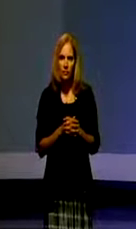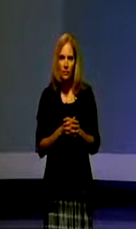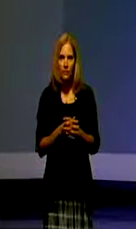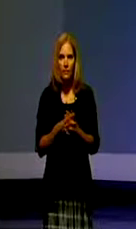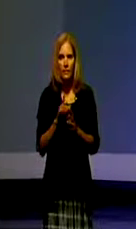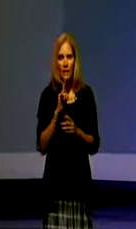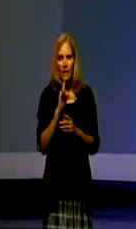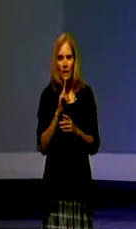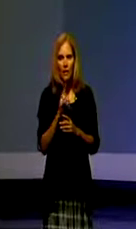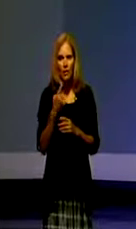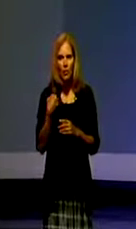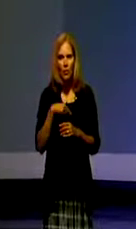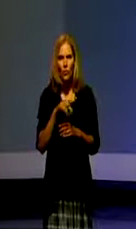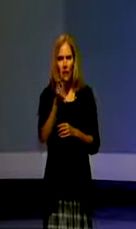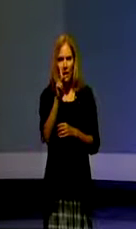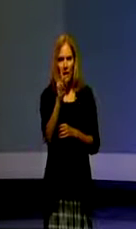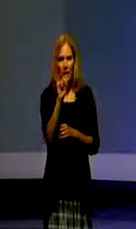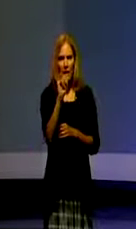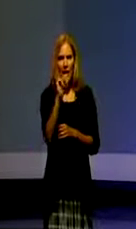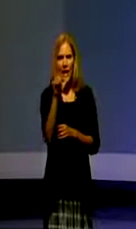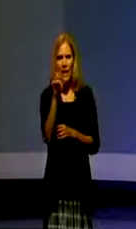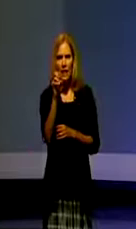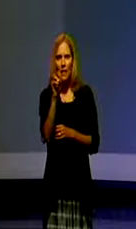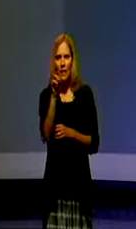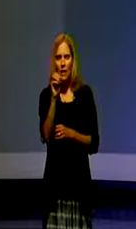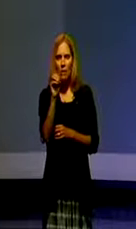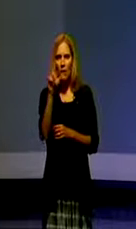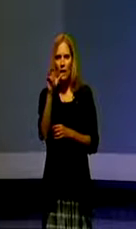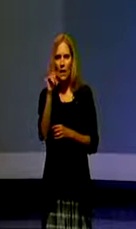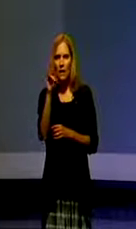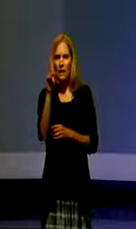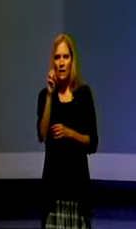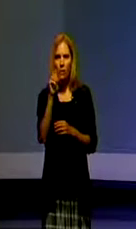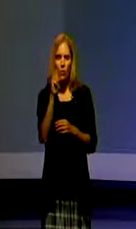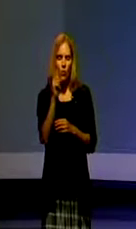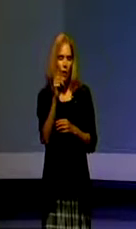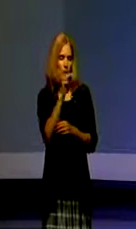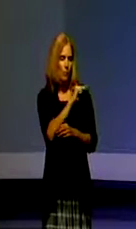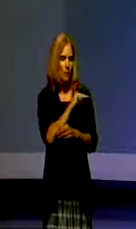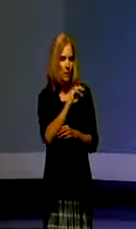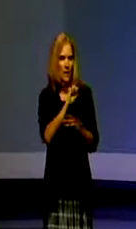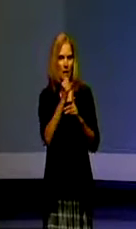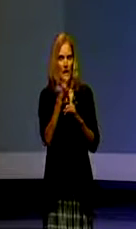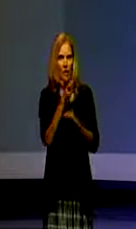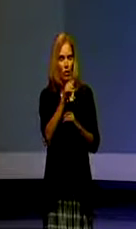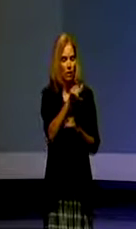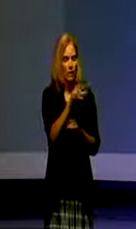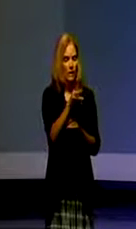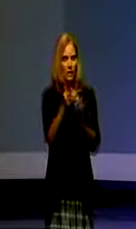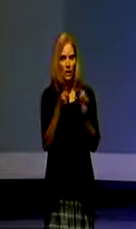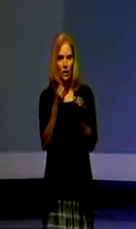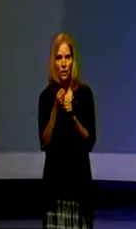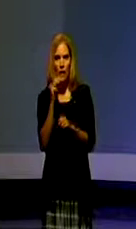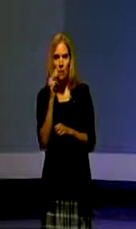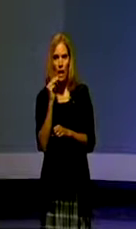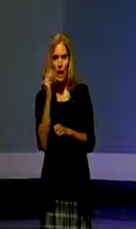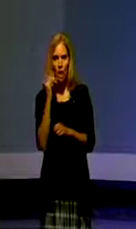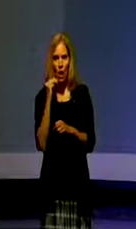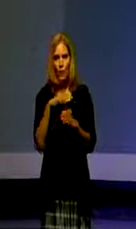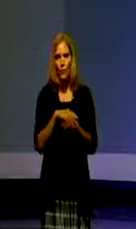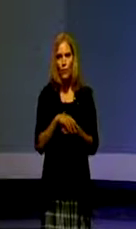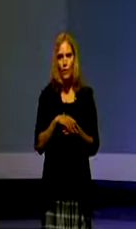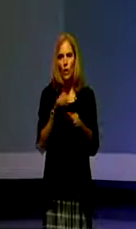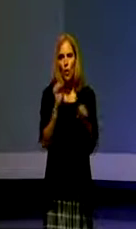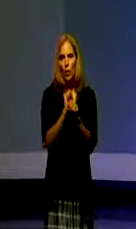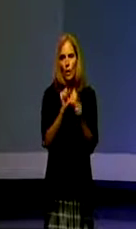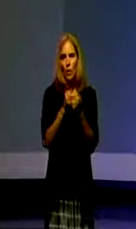Yes, we are Kay and Leroy Lindsay, working with One Mission Society. After 26 years in Mexico,